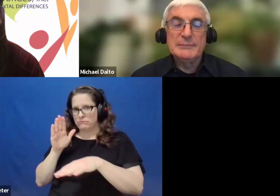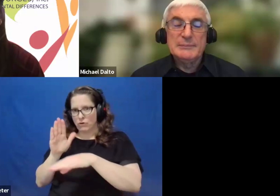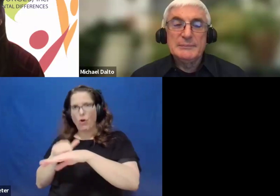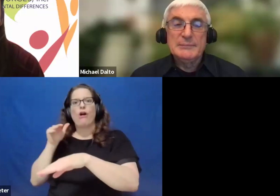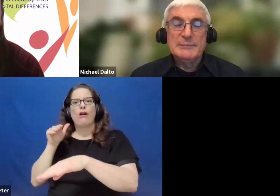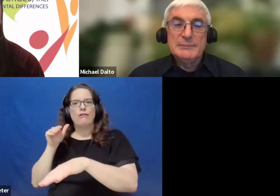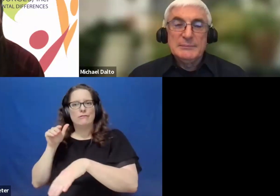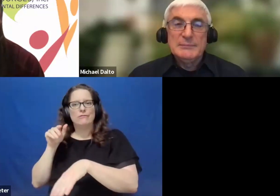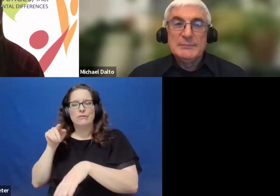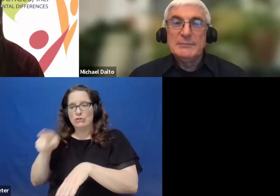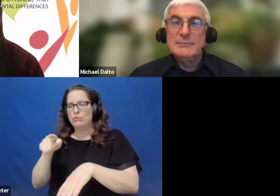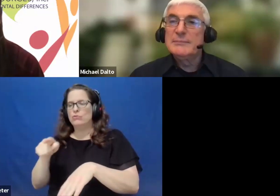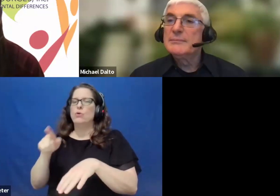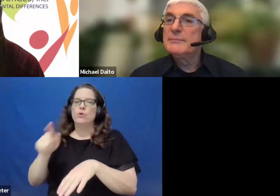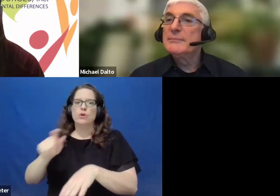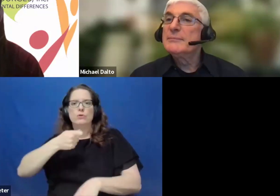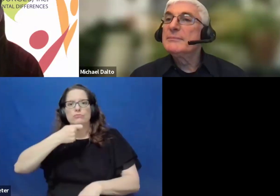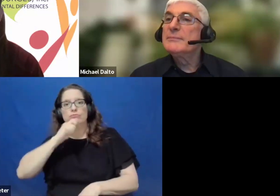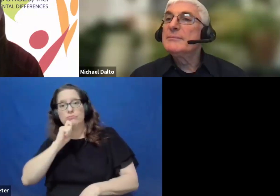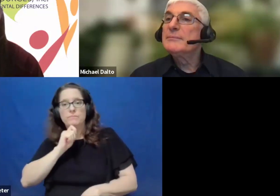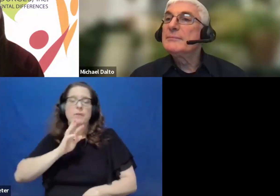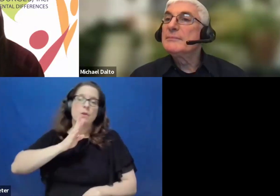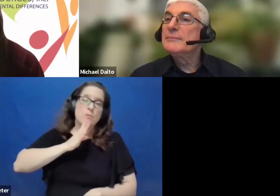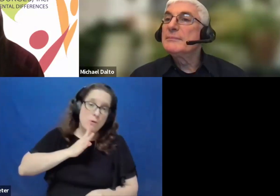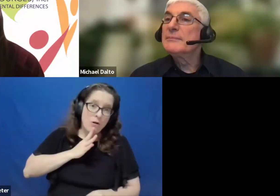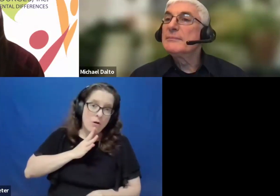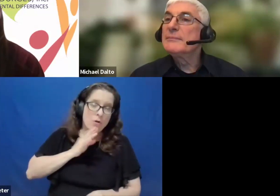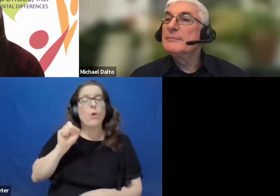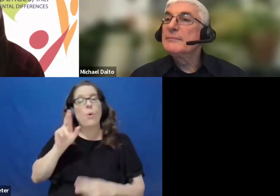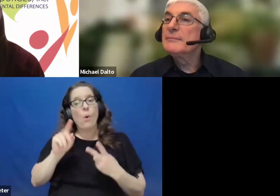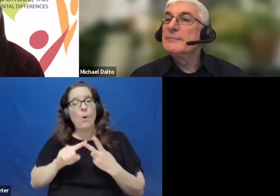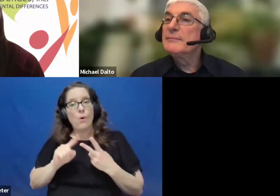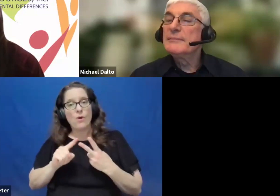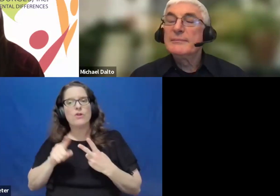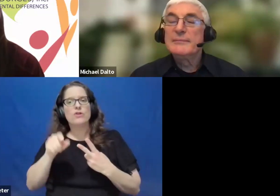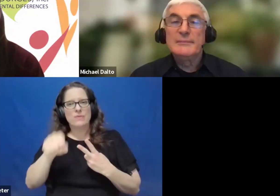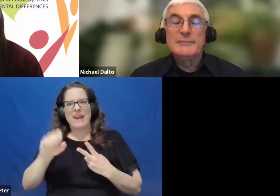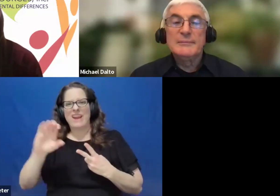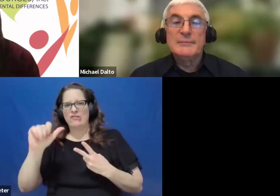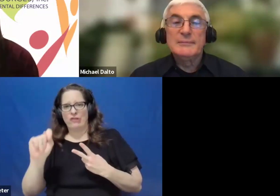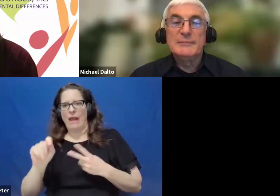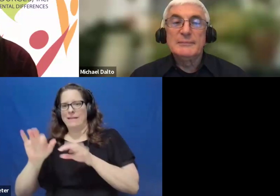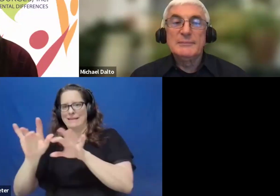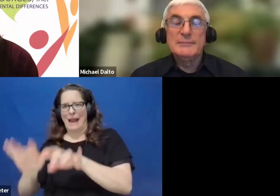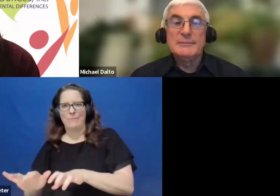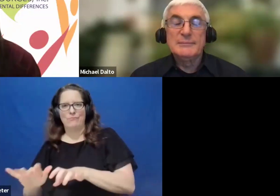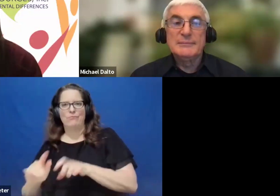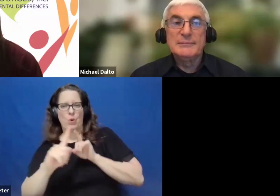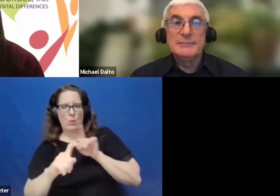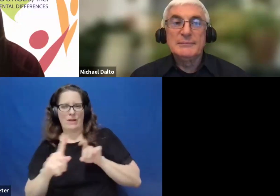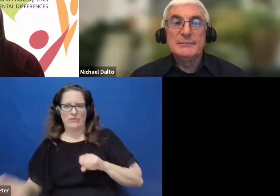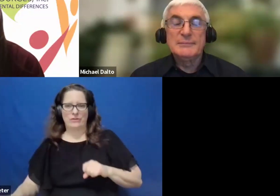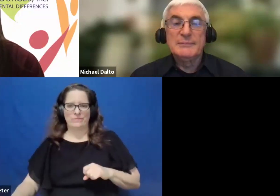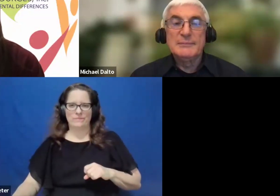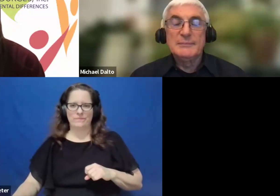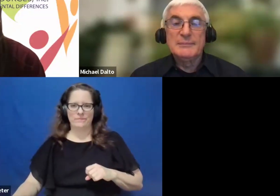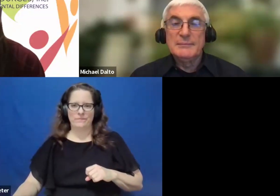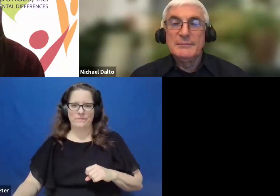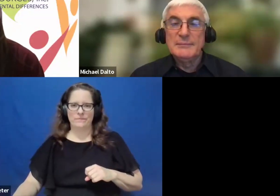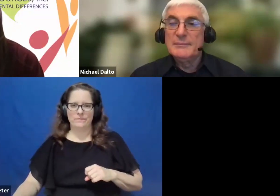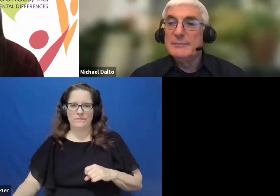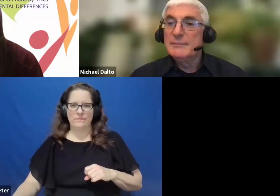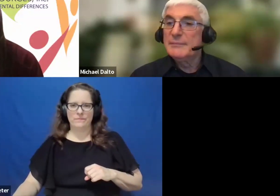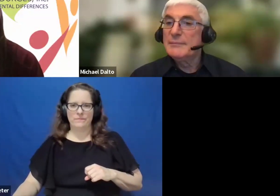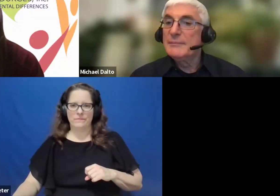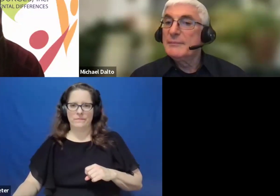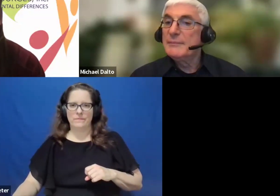to open your mic and you can ask a question that way, or you can go in the chat and ask a question. So